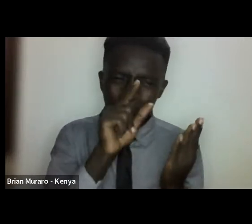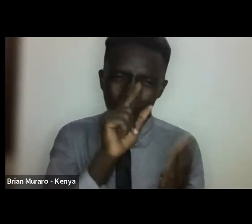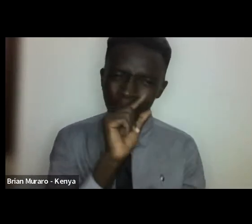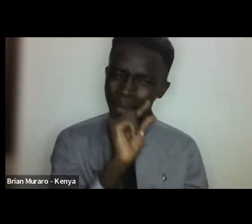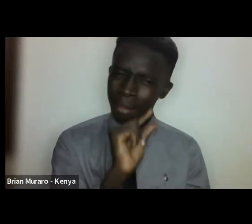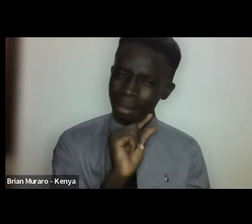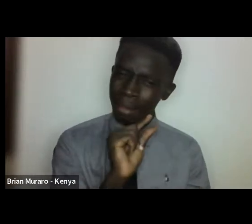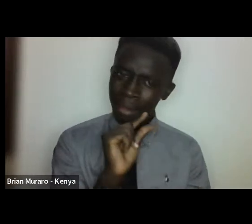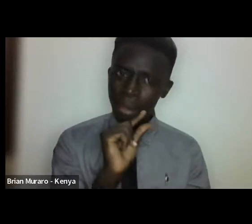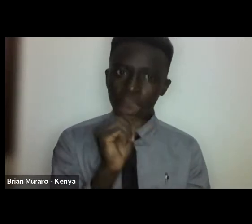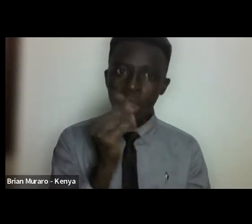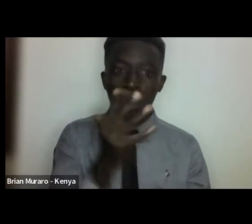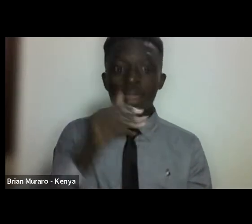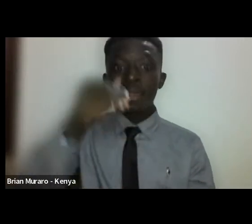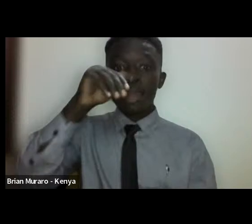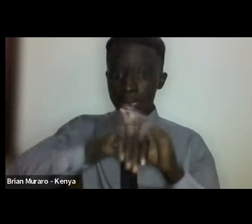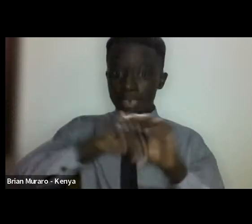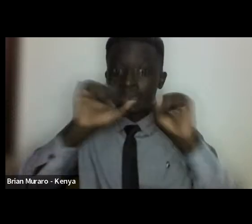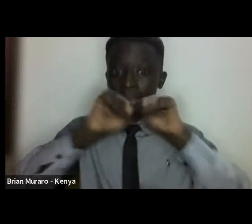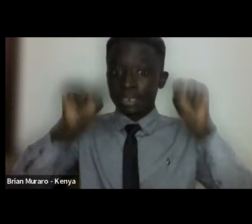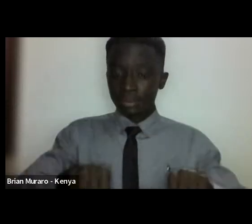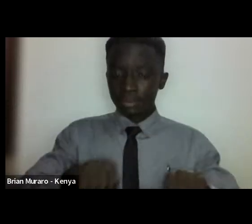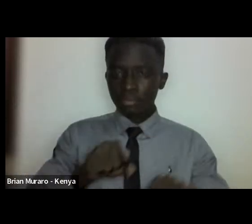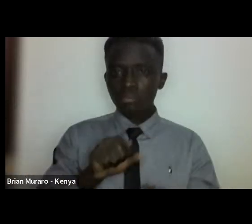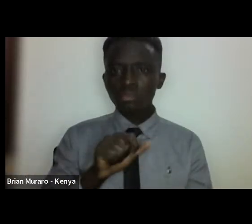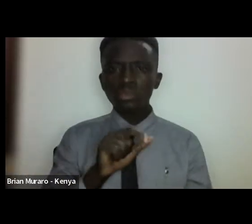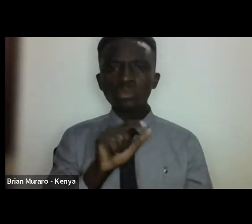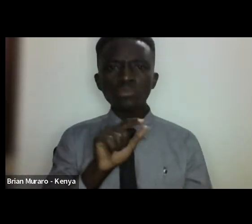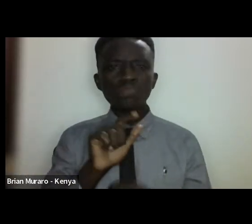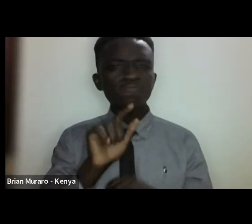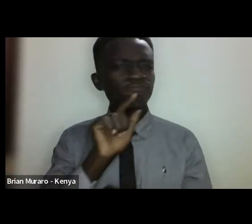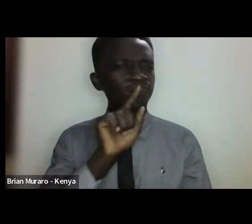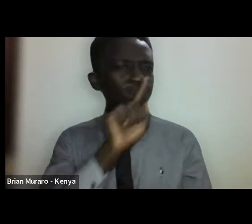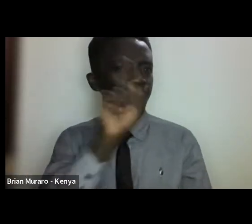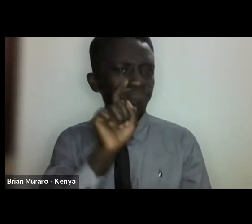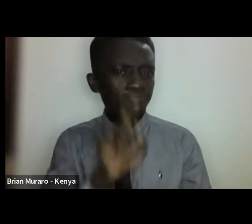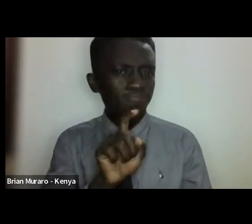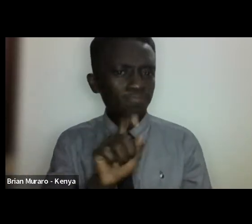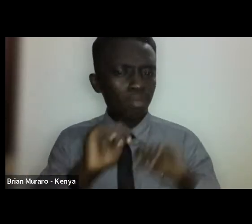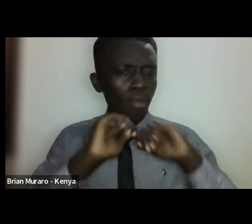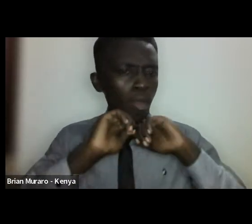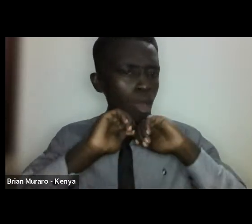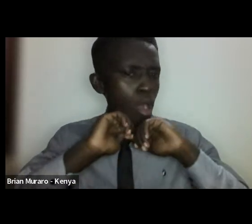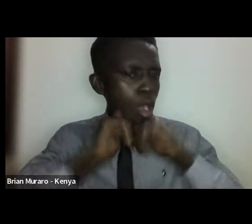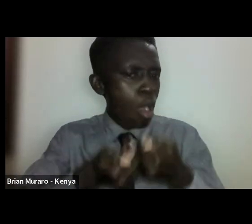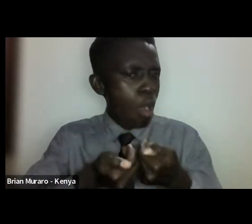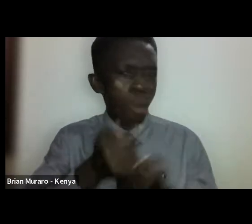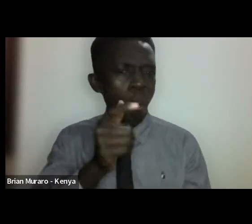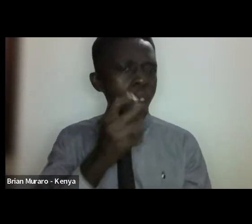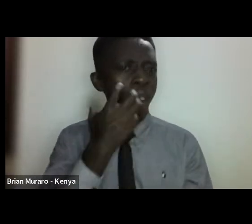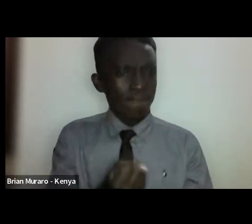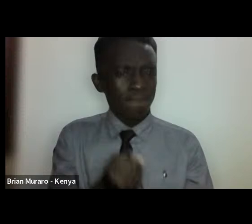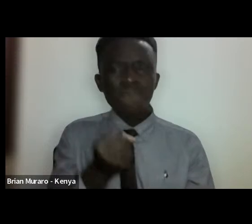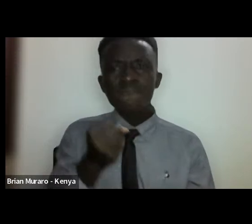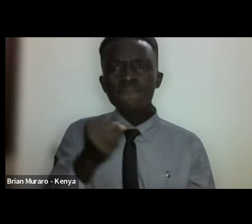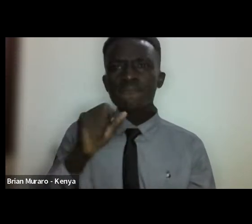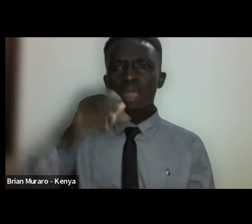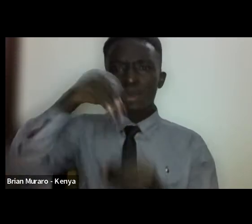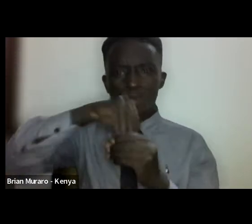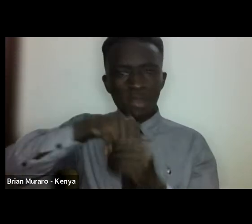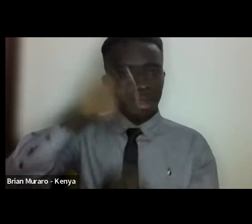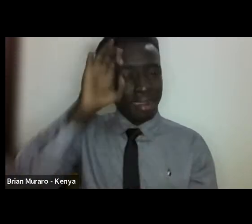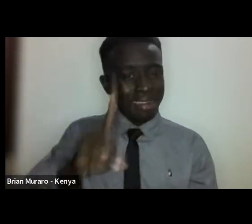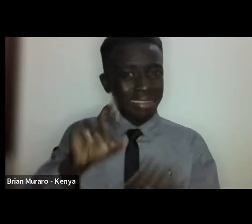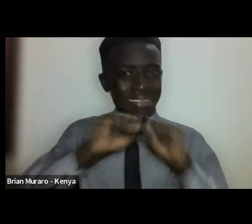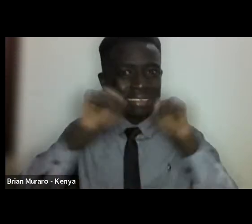in the system. And so how do you have an inclusive education system when so many children can't read and